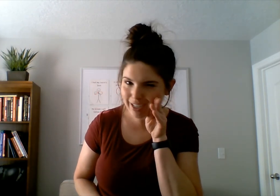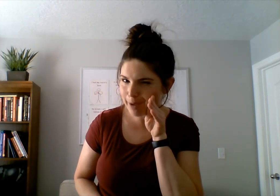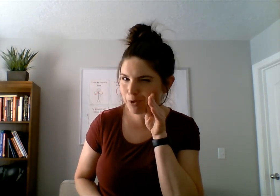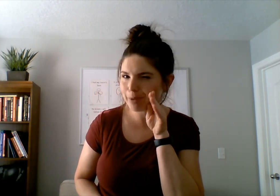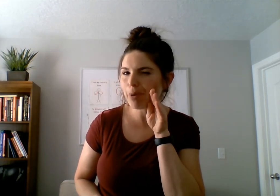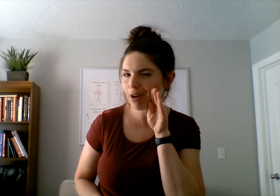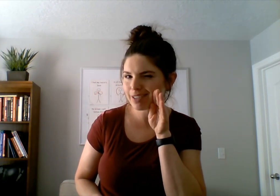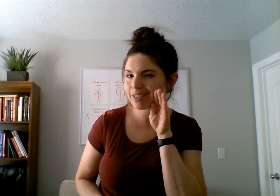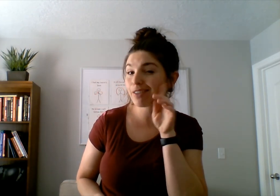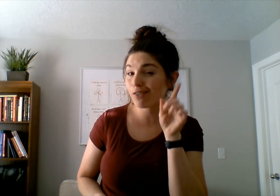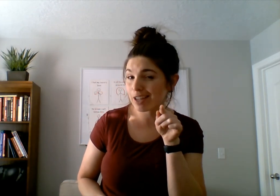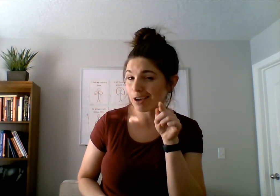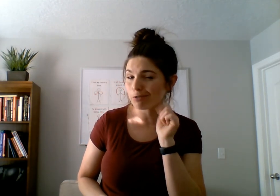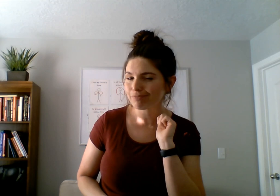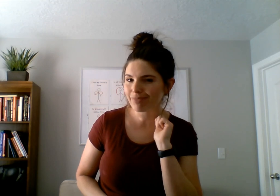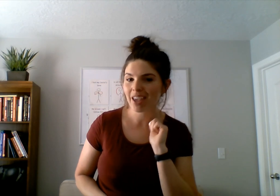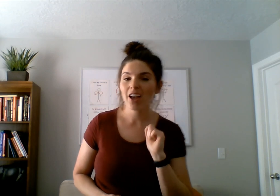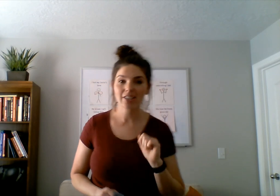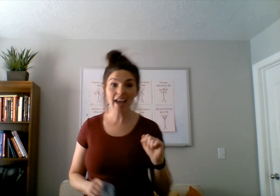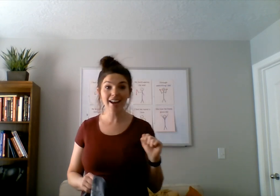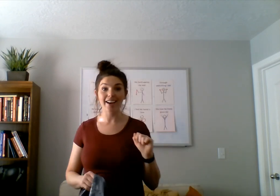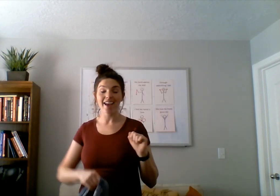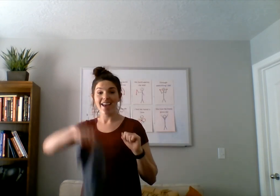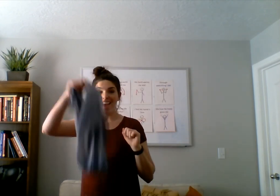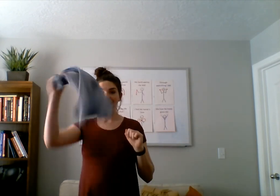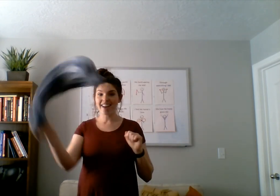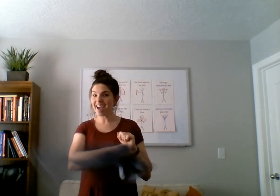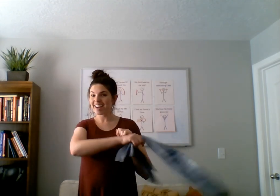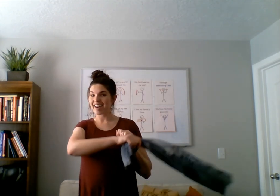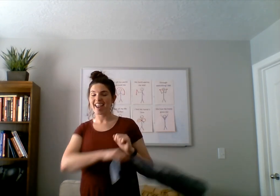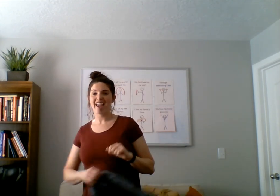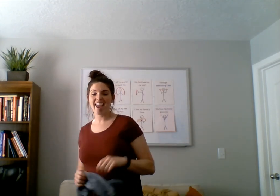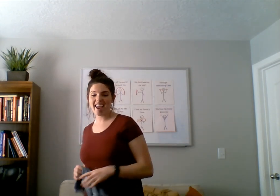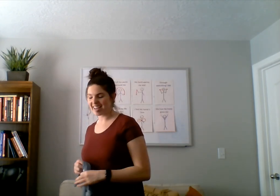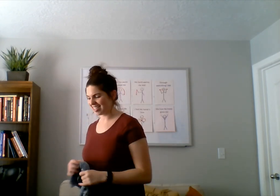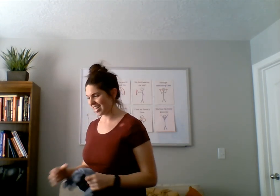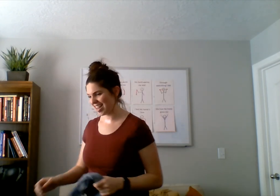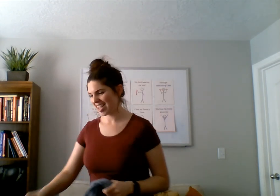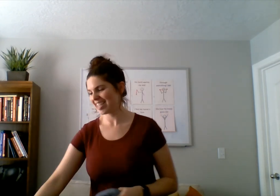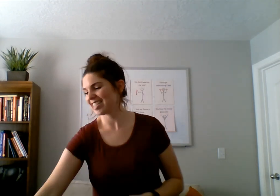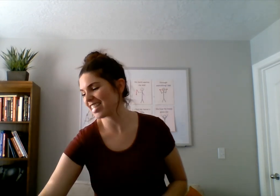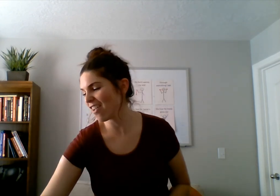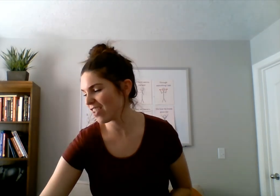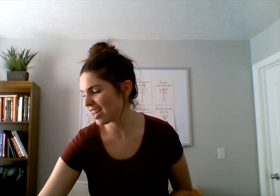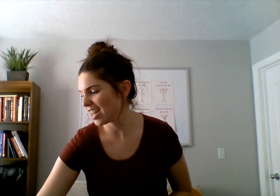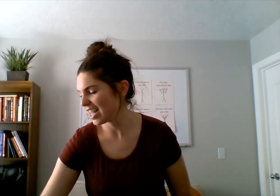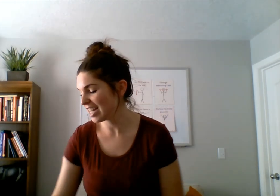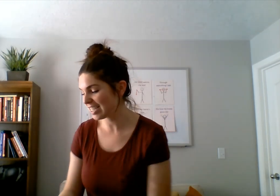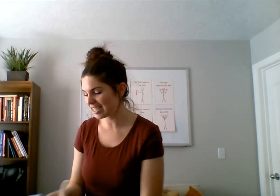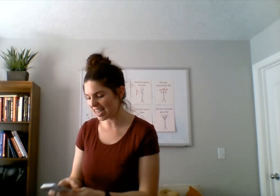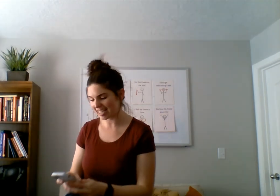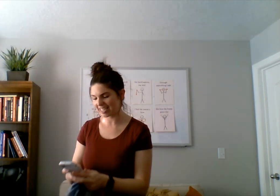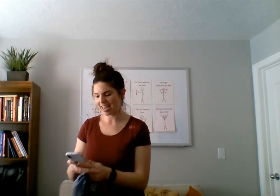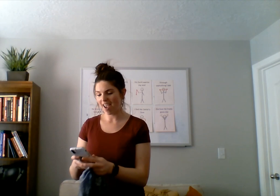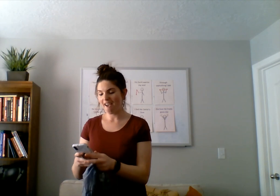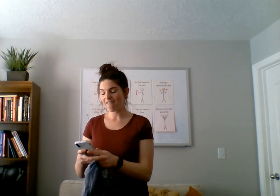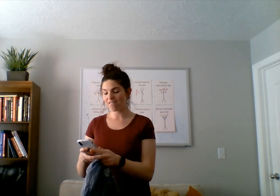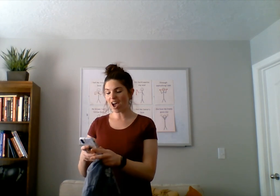time, you can pause the video. 10, 9, 8, 7, 6, 5,